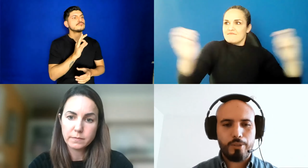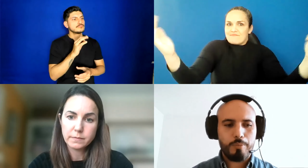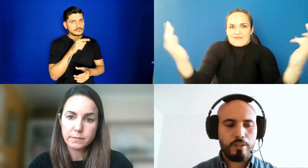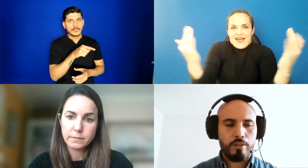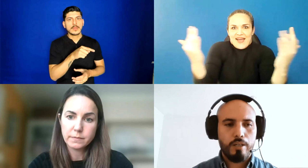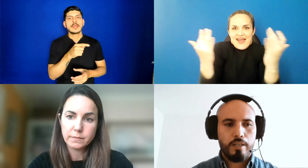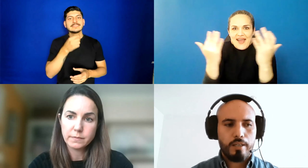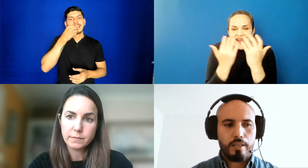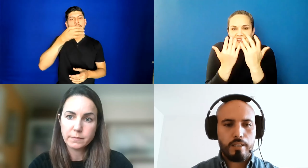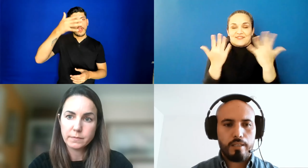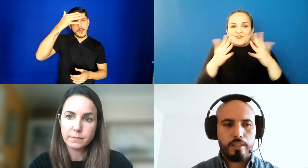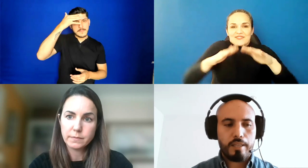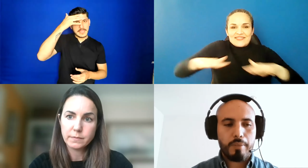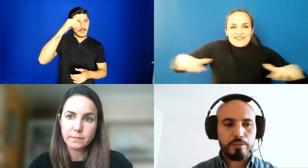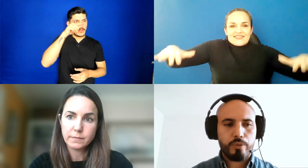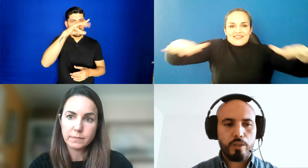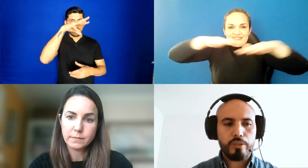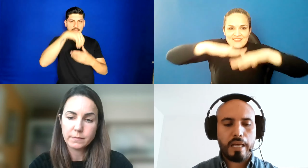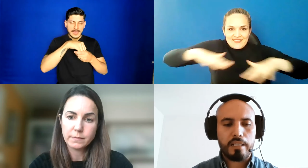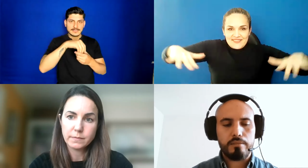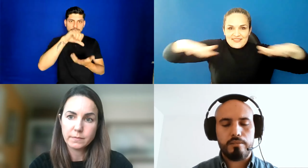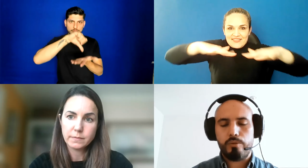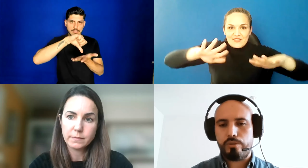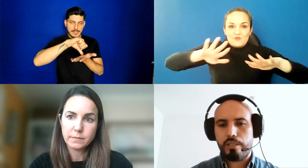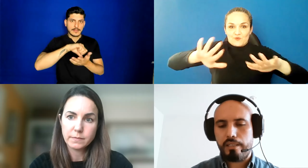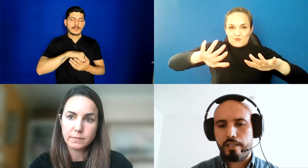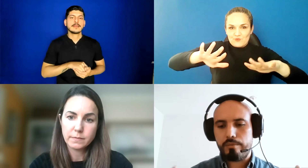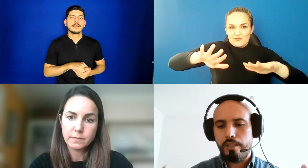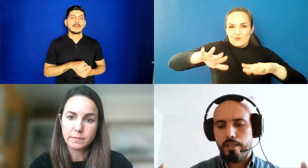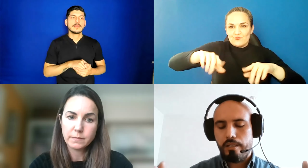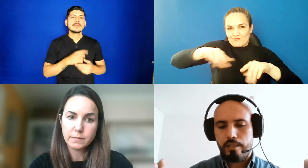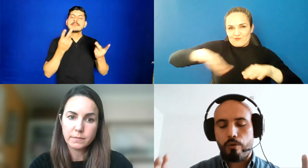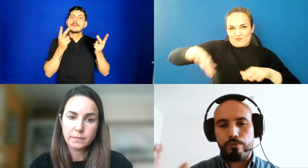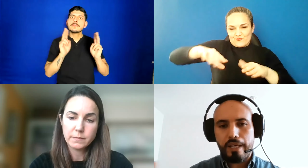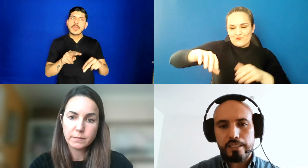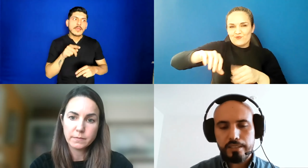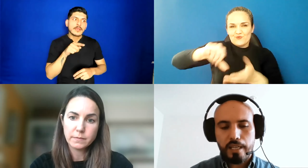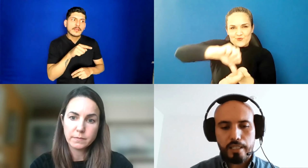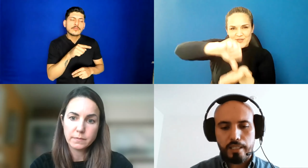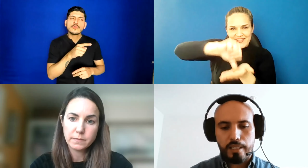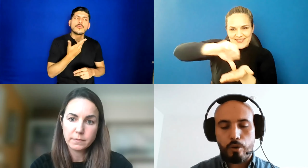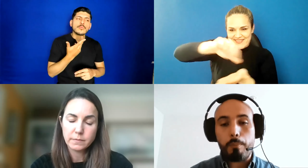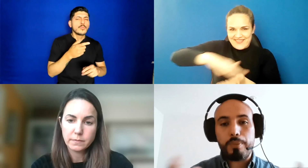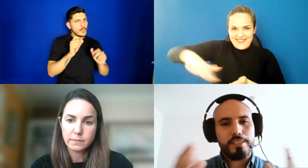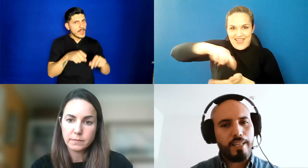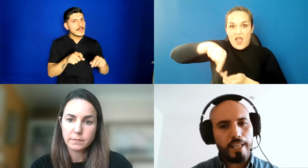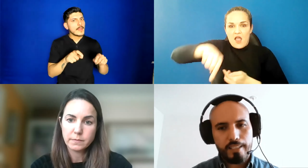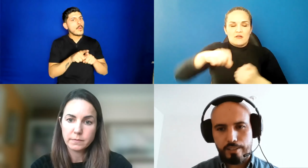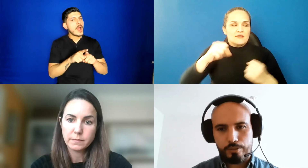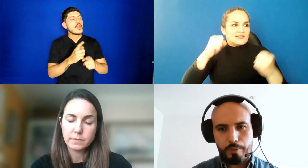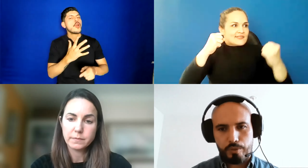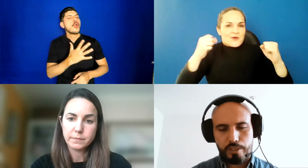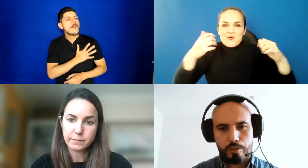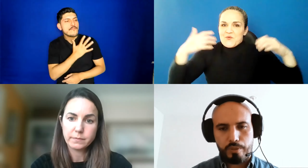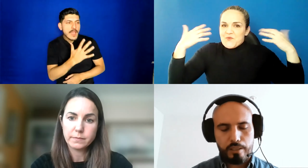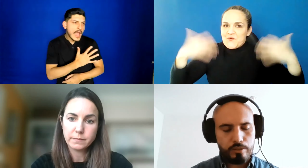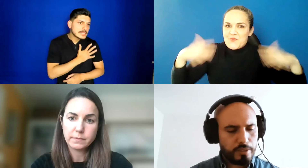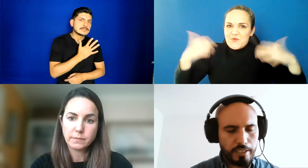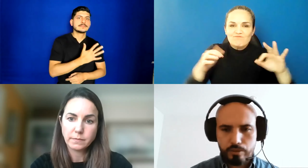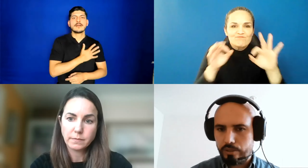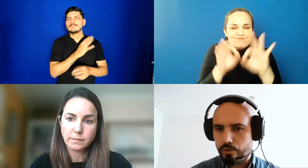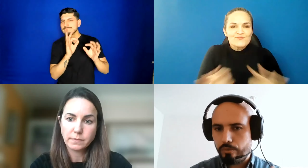a lot of change in Santo Domingo, and it was a situation that created